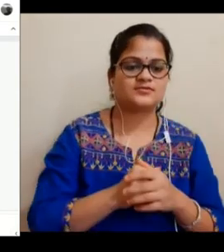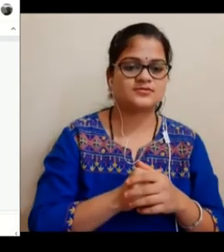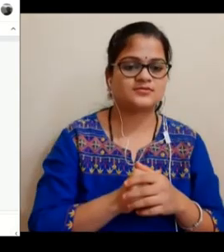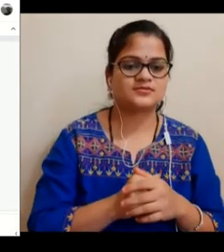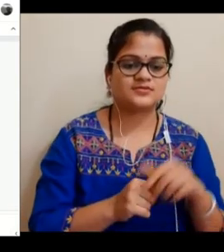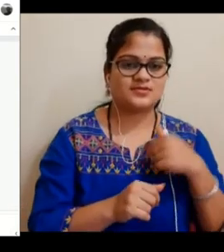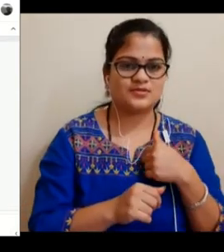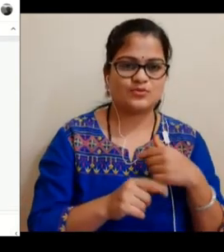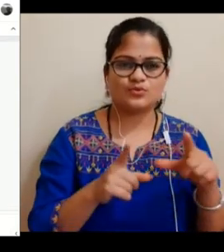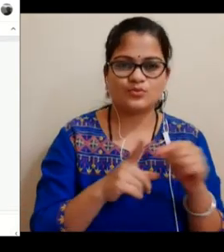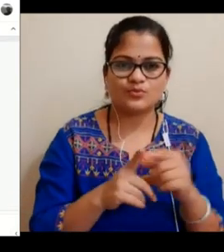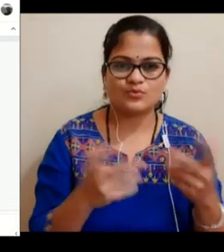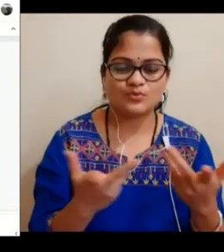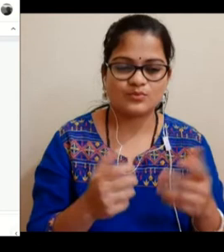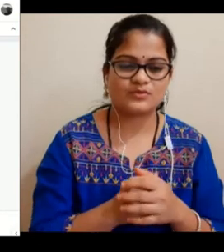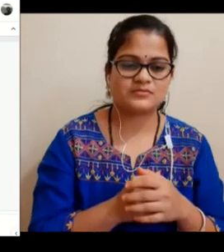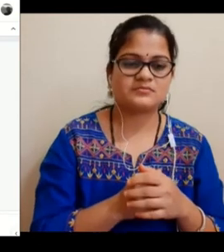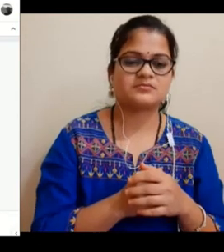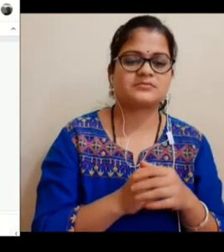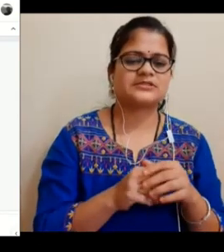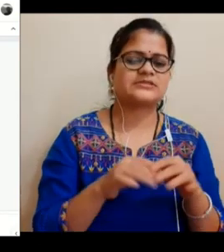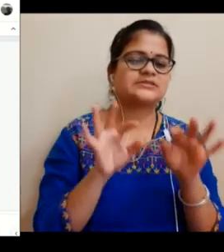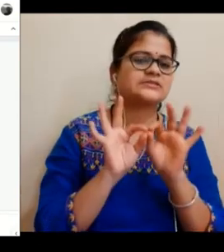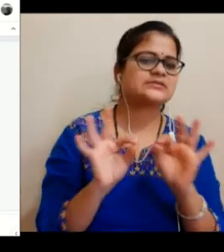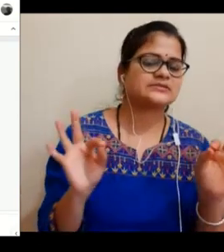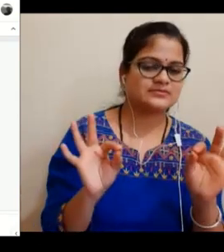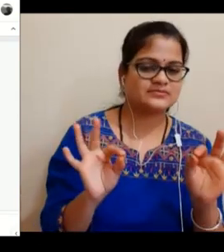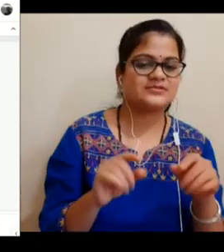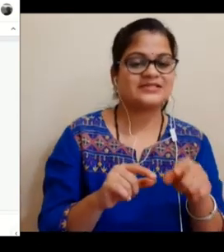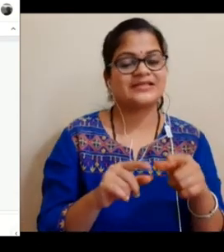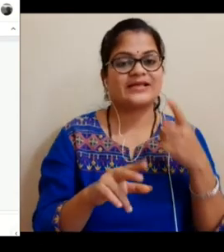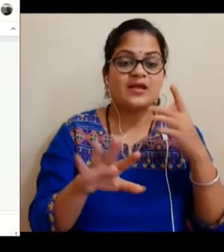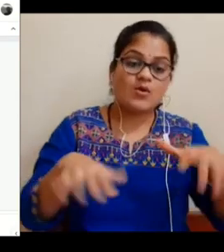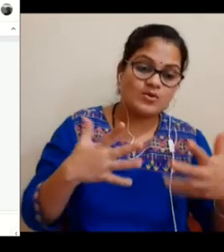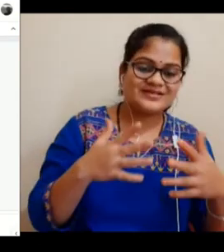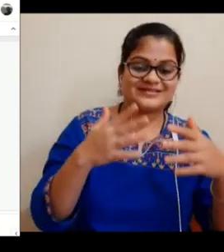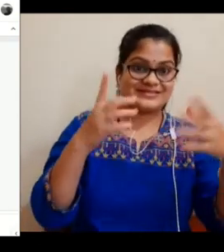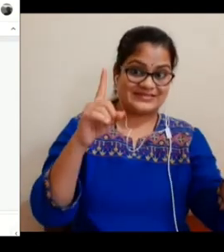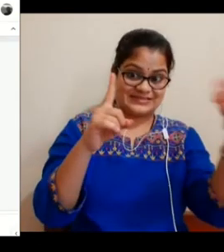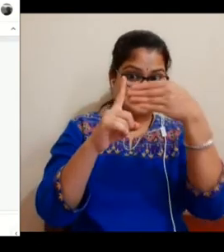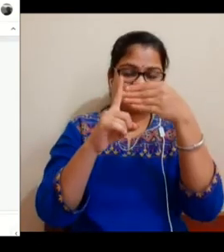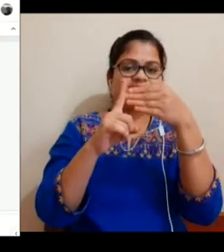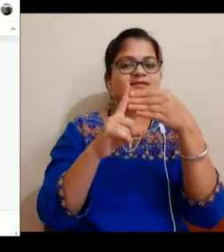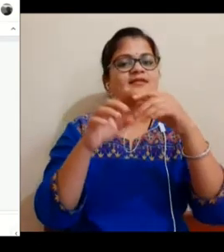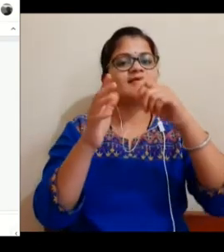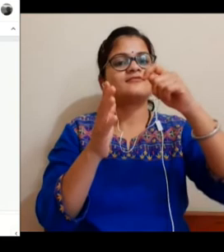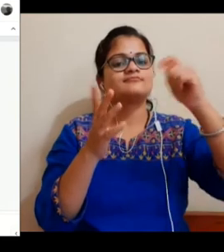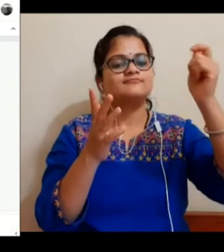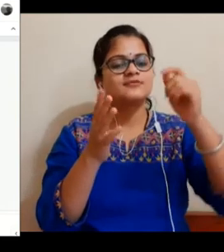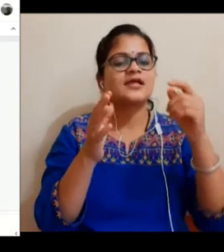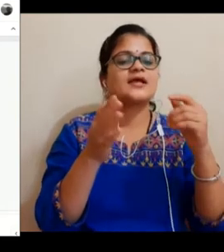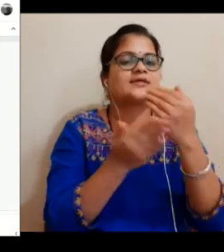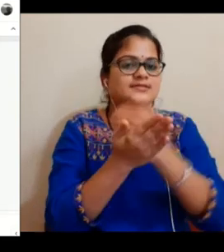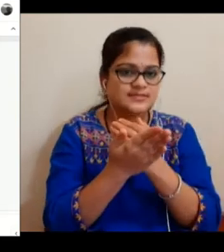Now what I'm going to do is it's actually very simple. You can either save the slide as a picture file. You